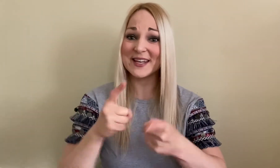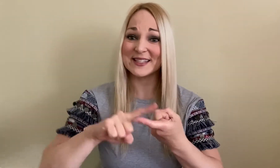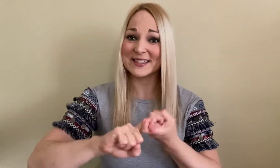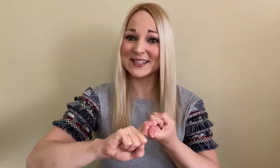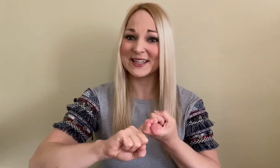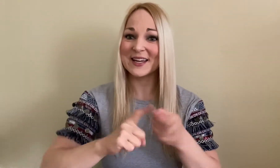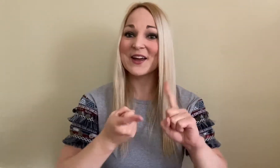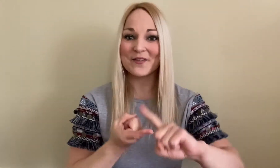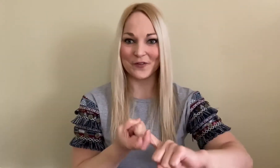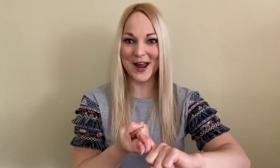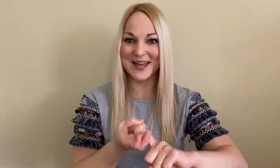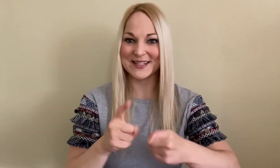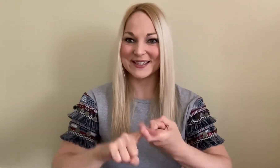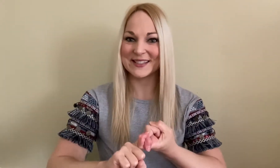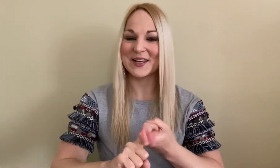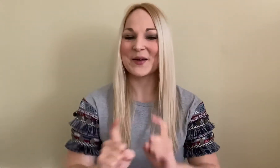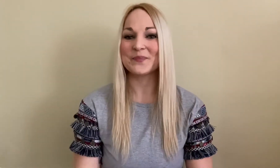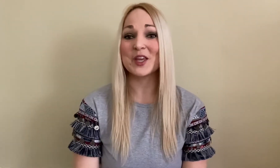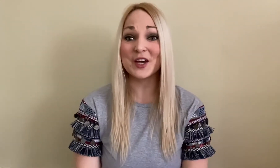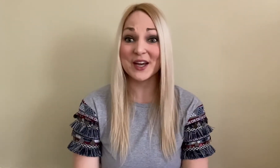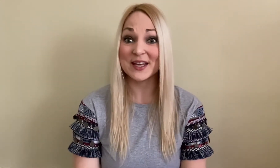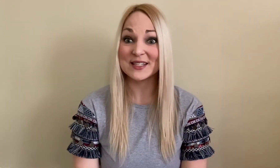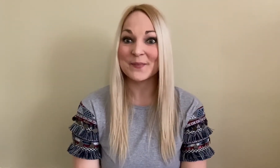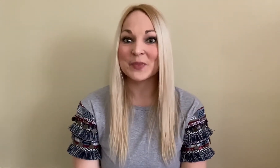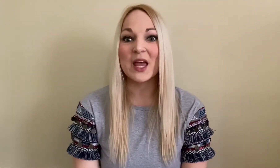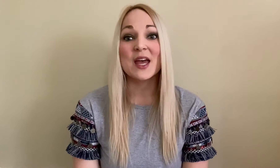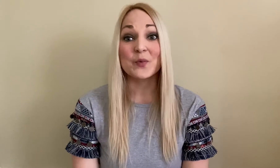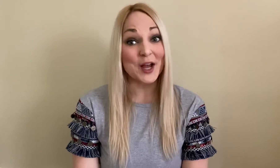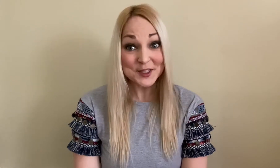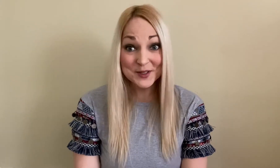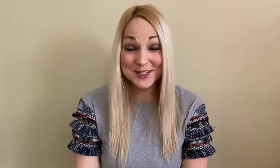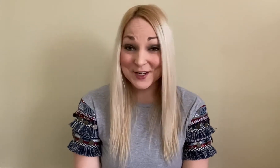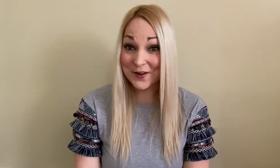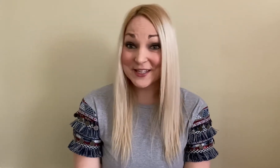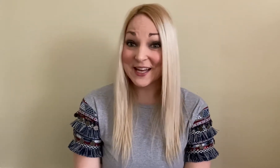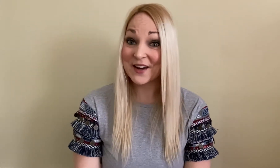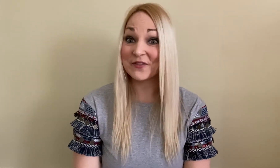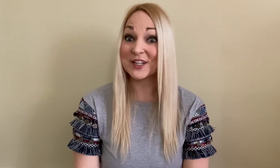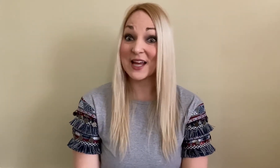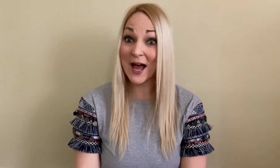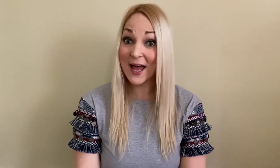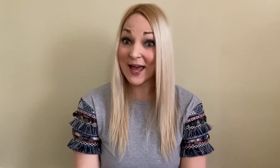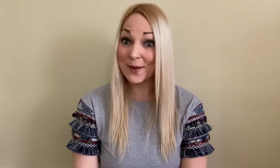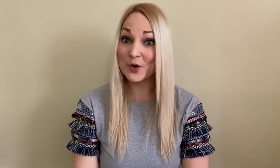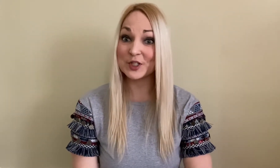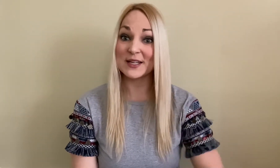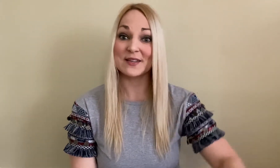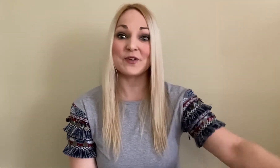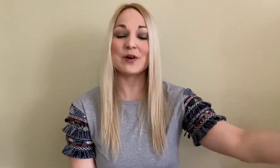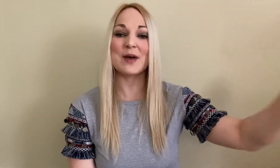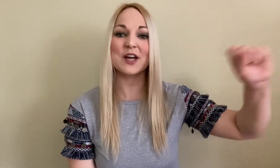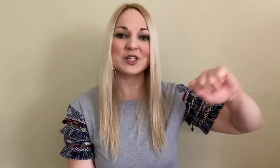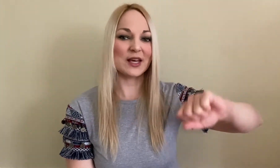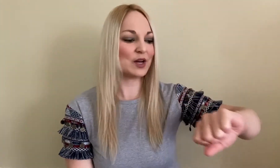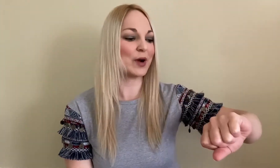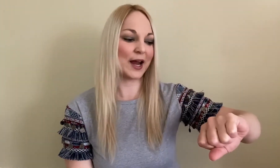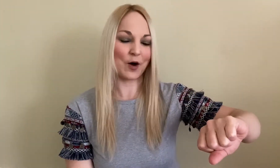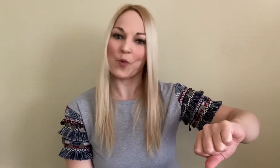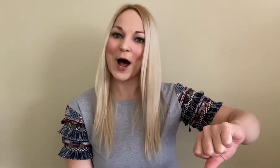Friends, friends, good. We also need to know the sign for time, which is if you imagine that you're wearing a watch,